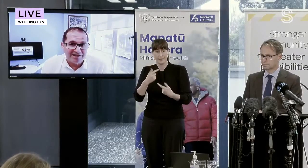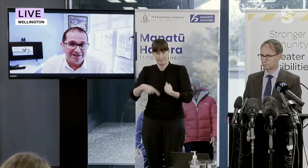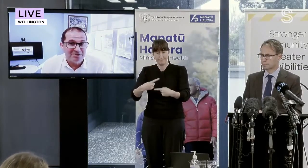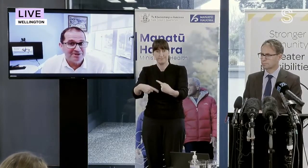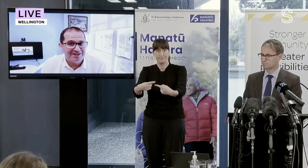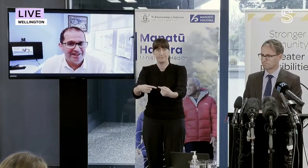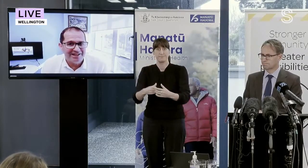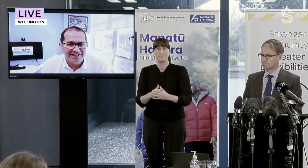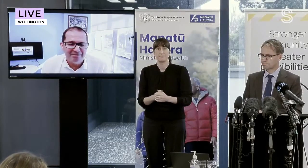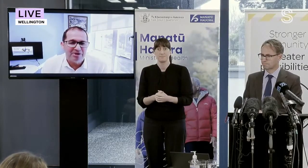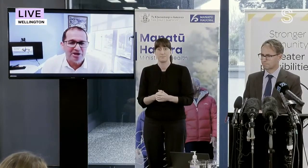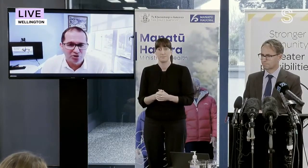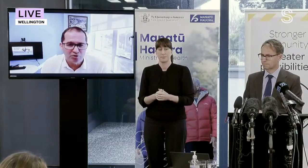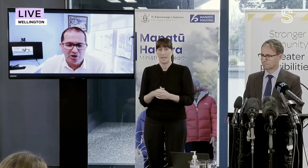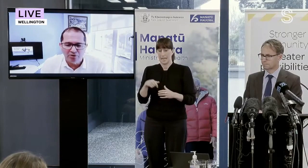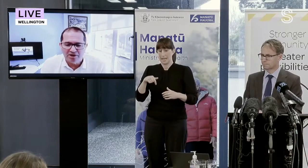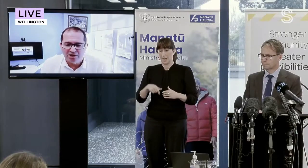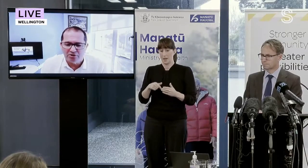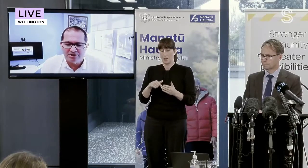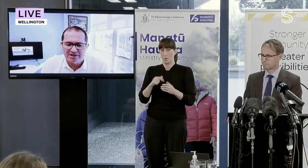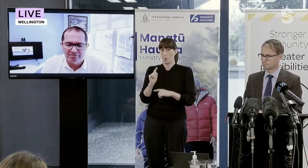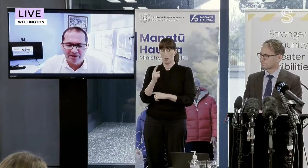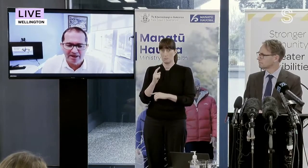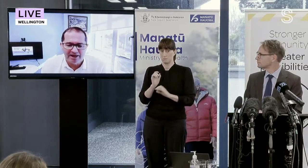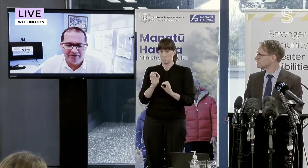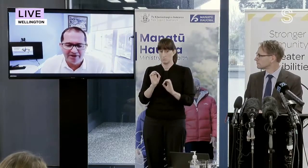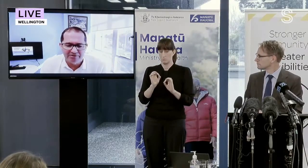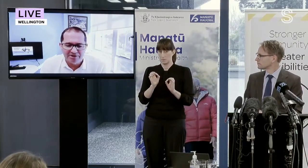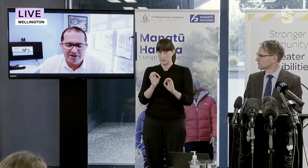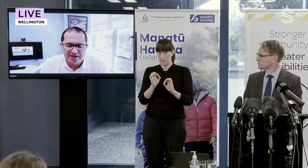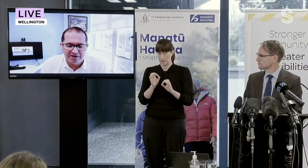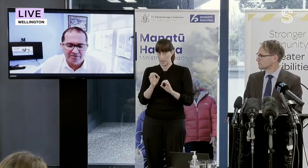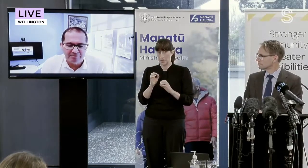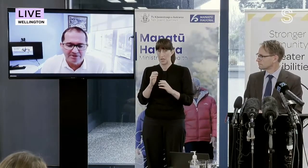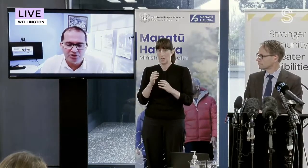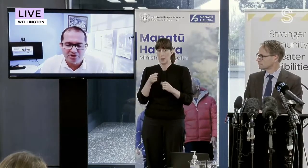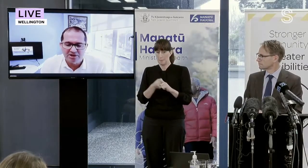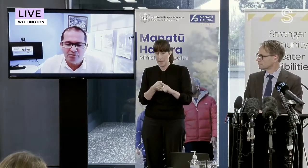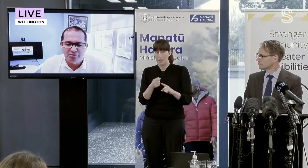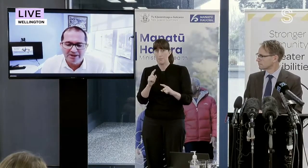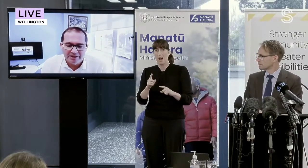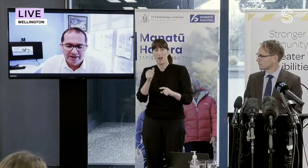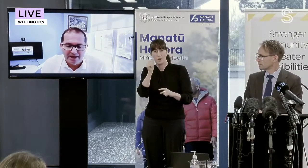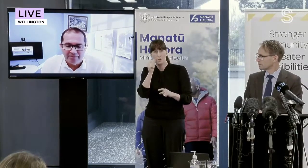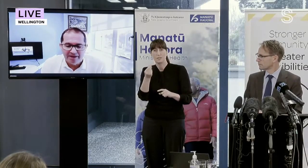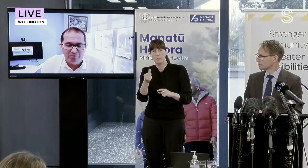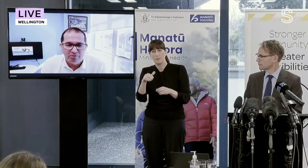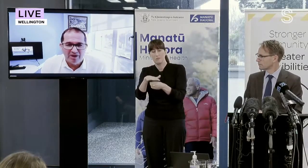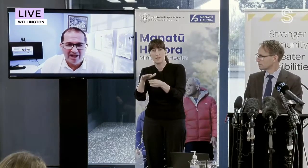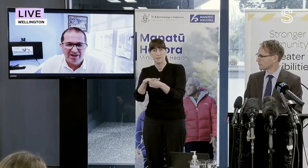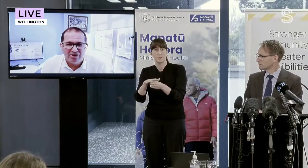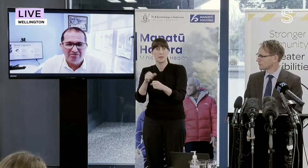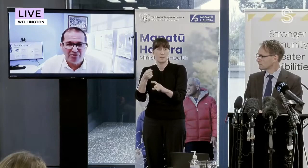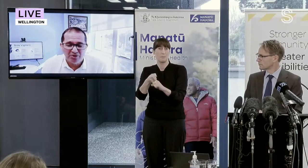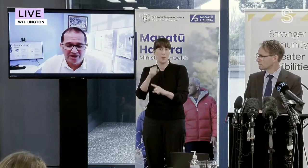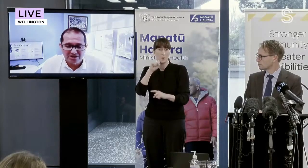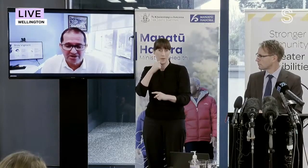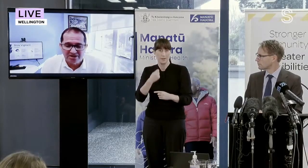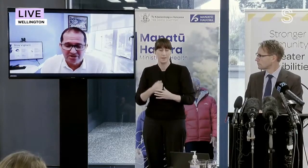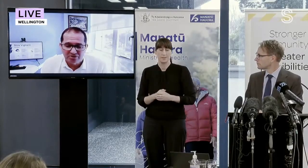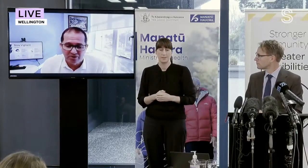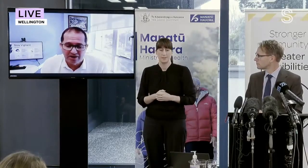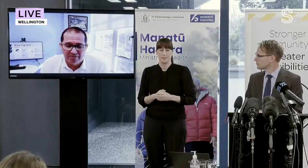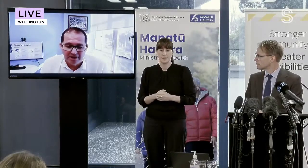we aren't experiencing any here, but I do know that across some other areas, other districts, there will be. And we are looking forward